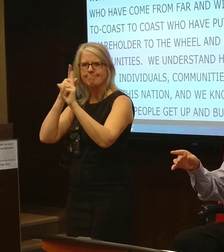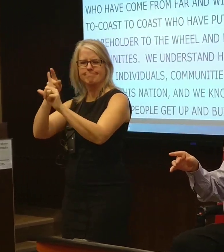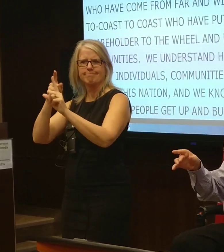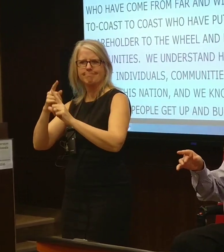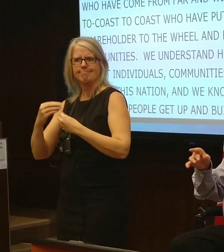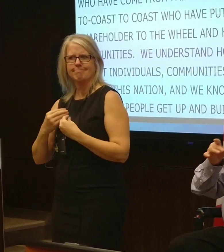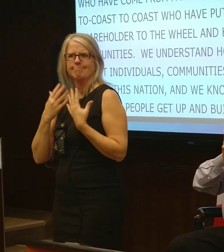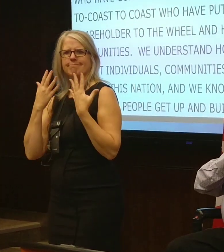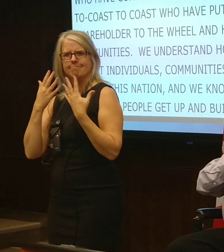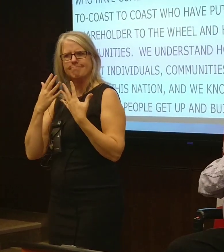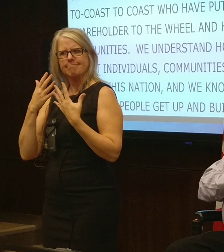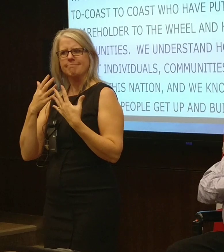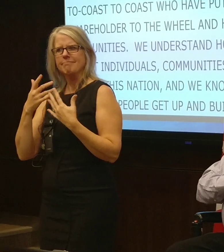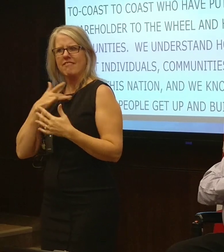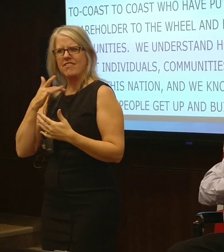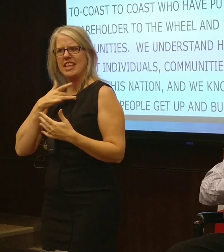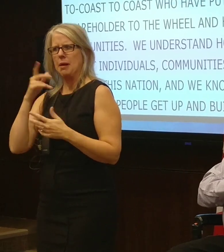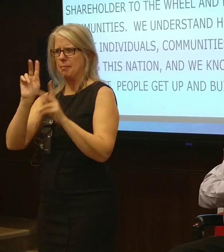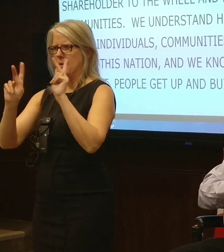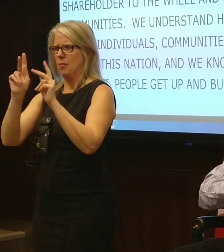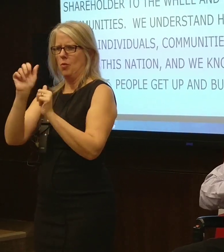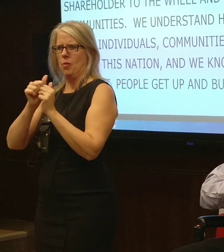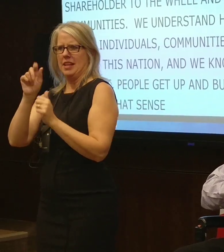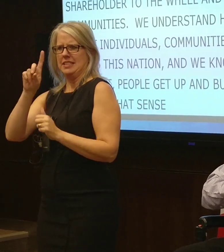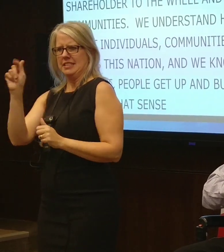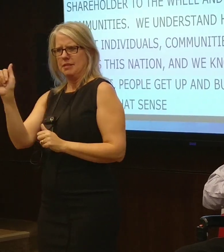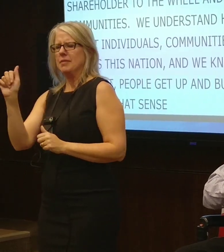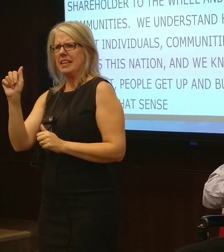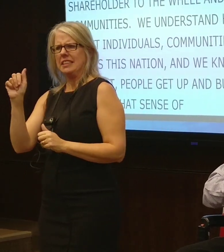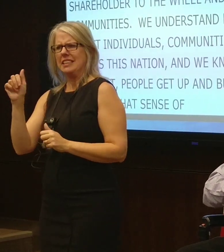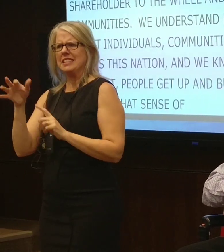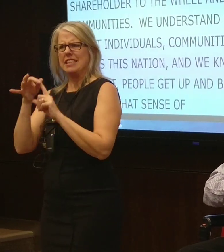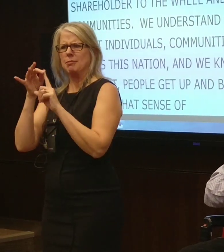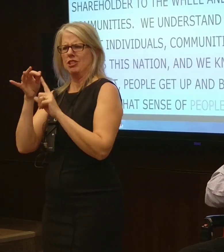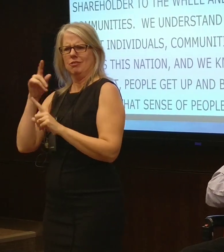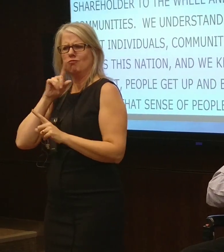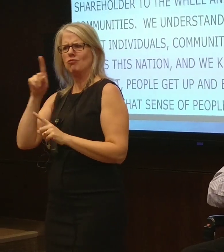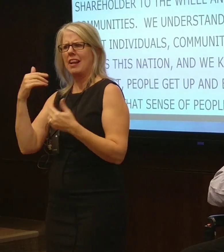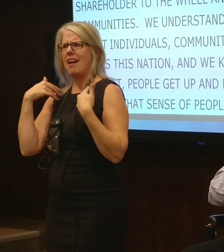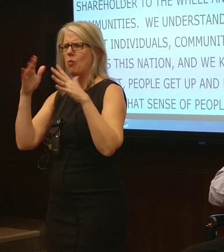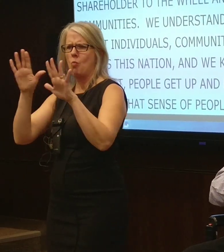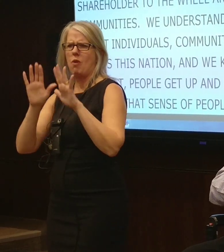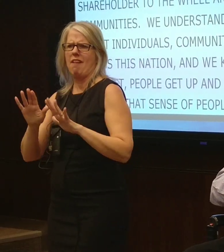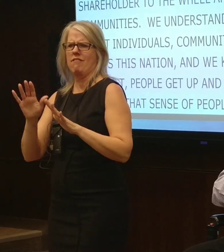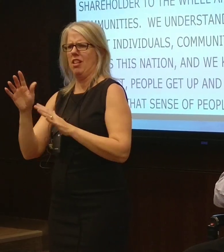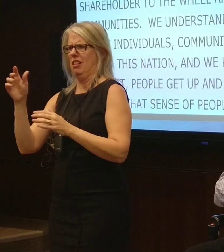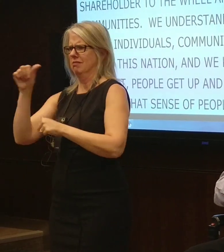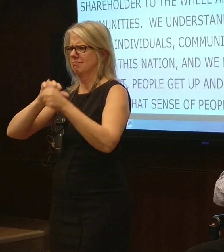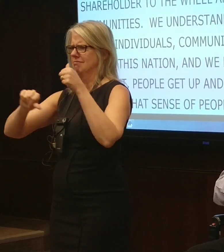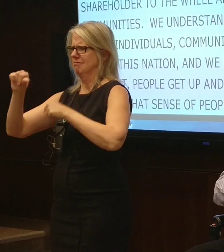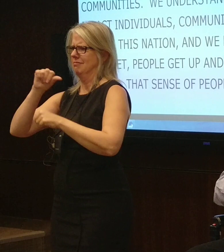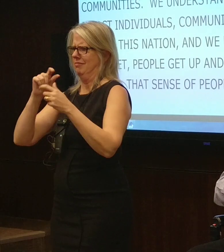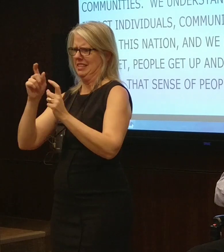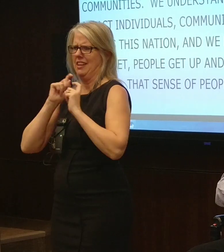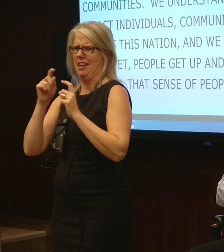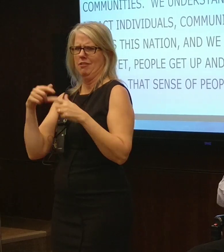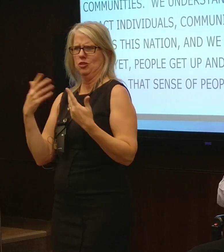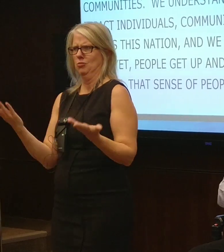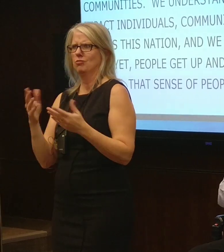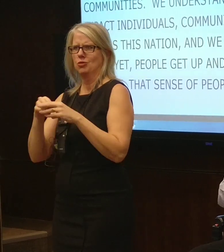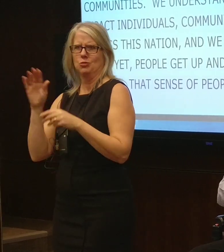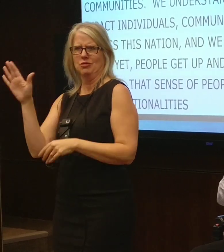that sense that people with disabilities and exceptionalities have a tremendous amount to give each and every day to this great